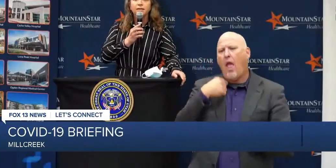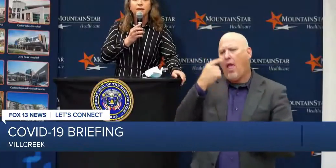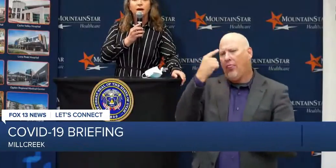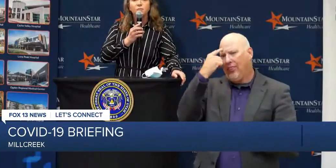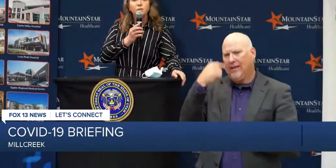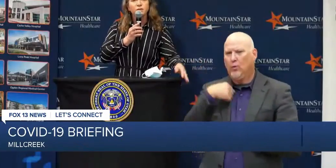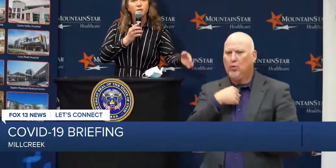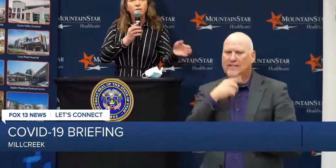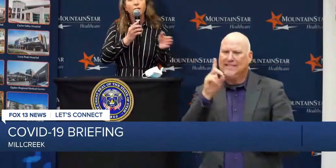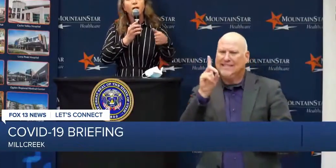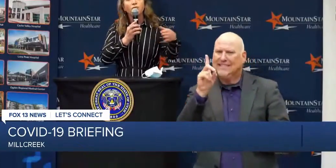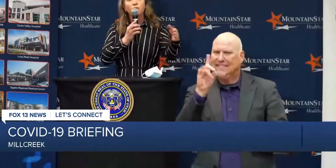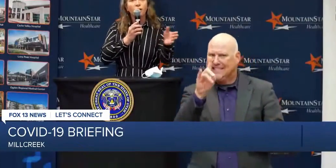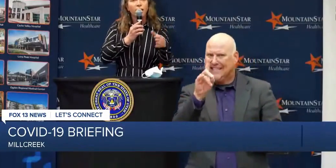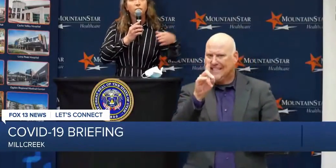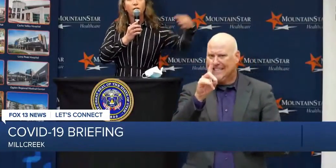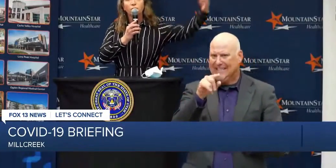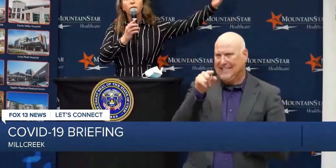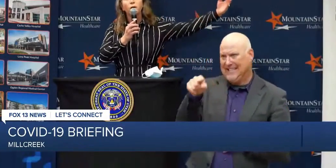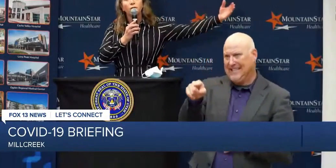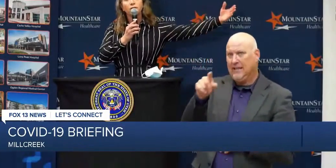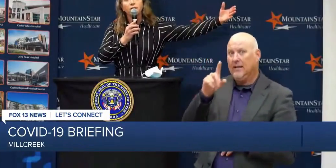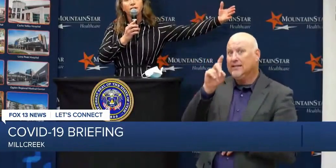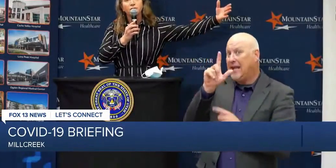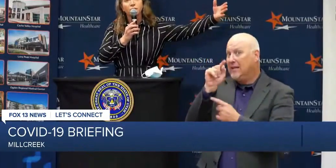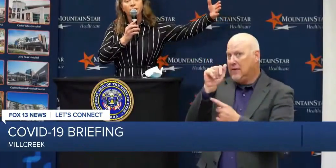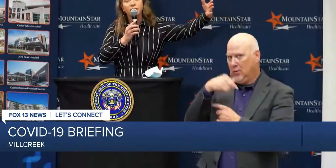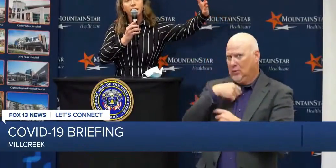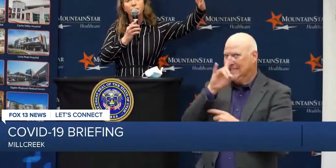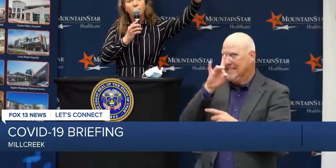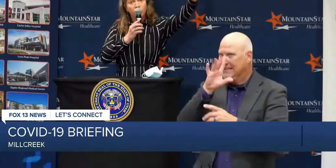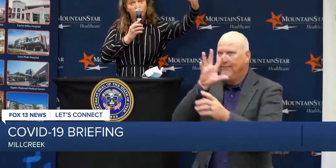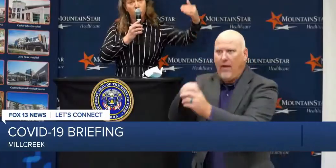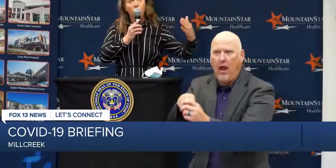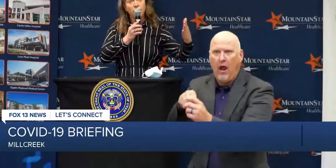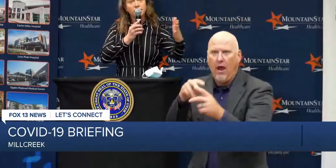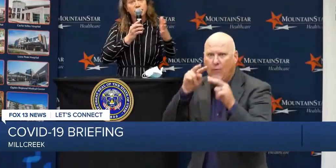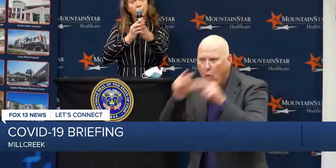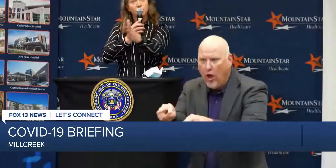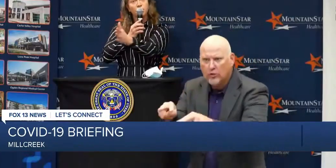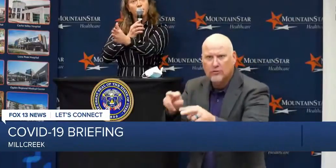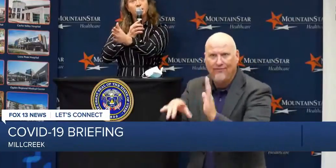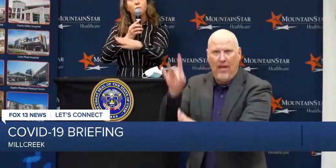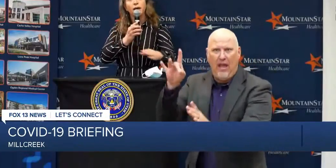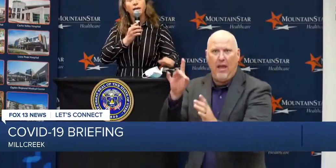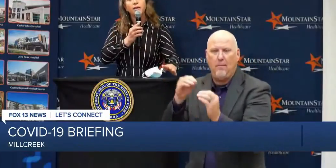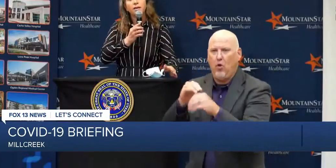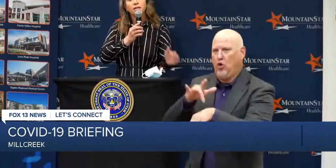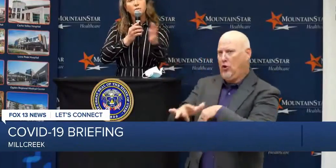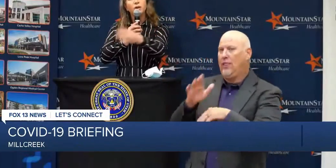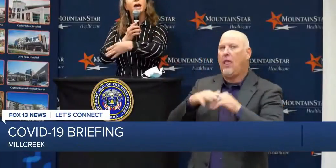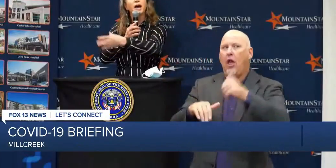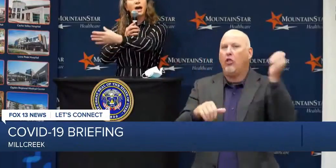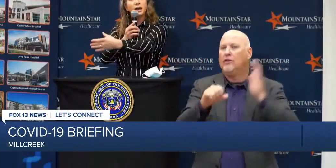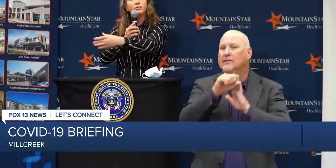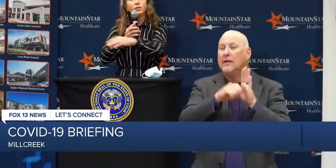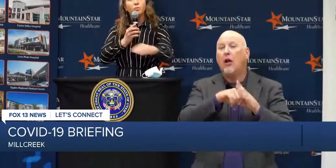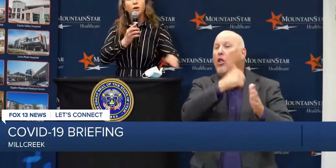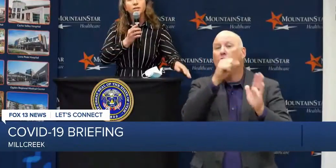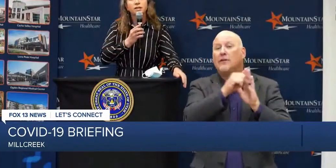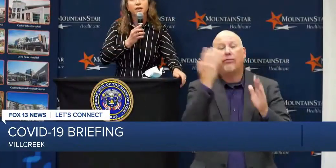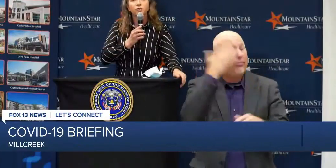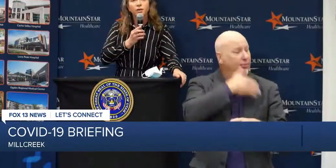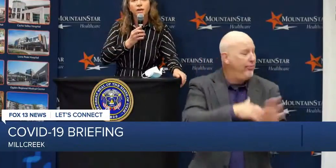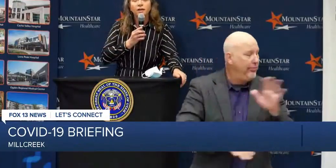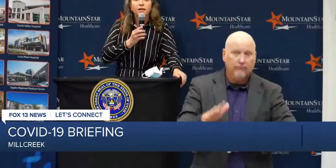state. So we don't know how far ahead we are, but we know that the Delta variant came from the west and moved this way. And so we're ahead of